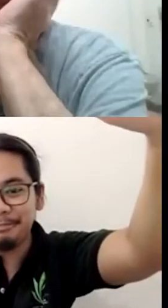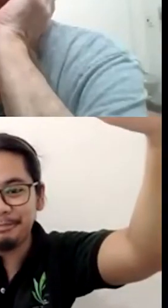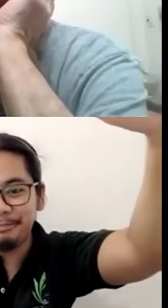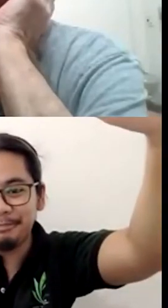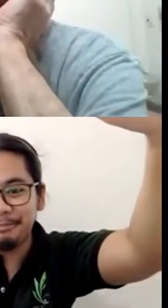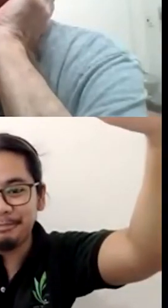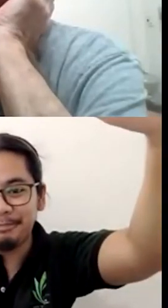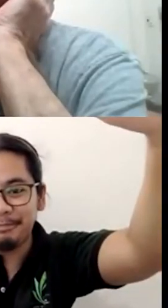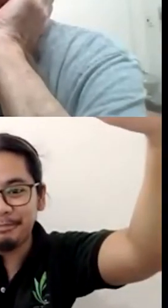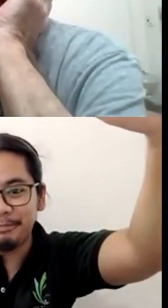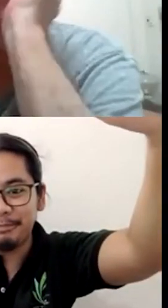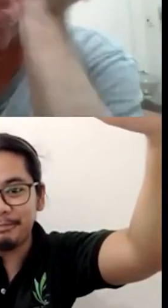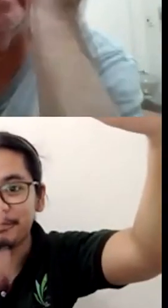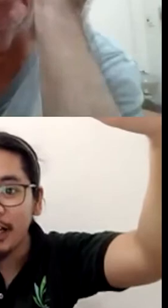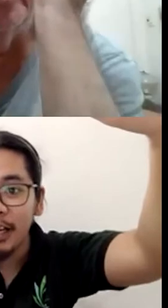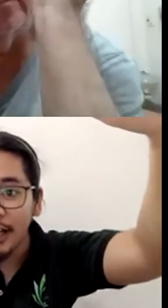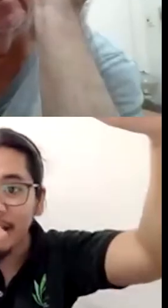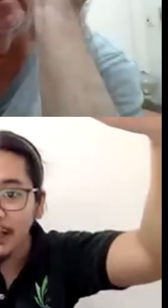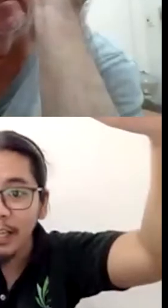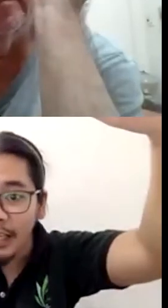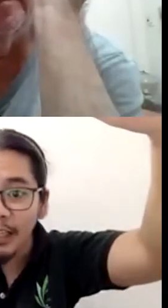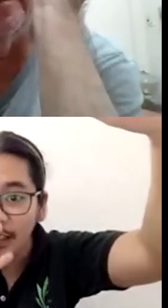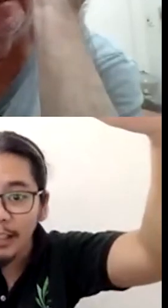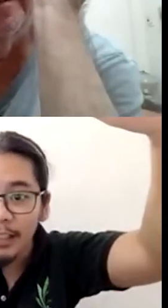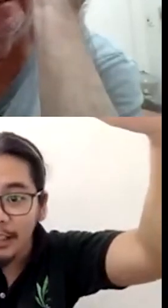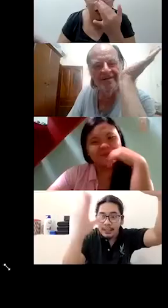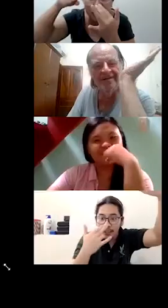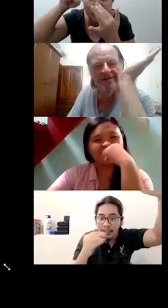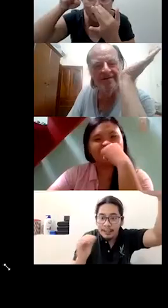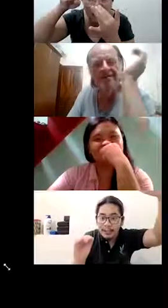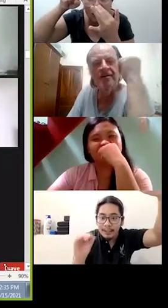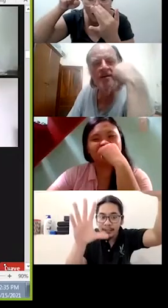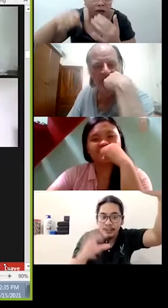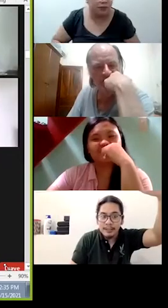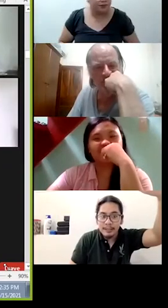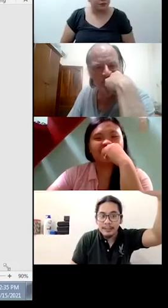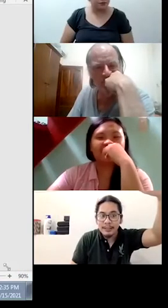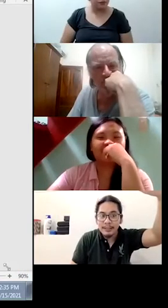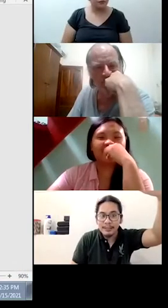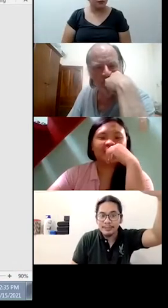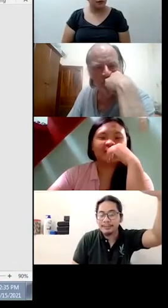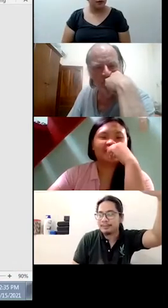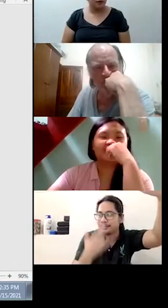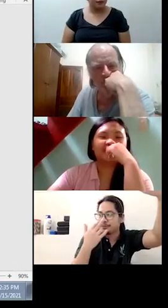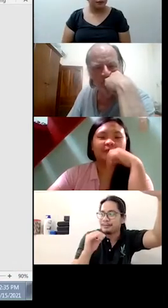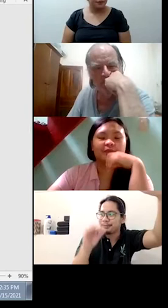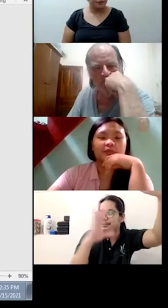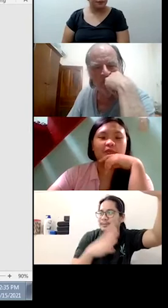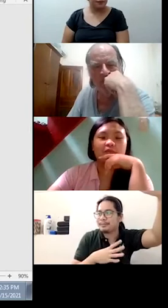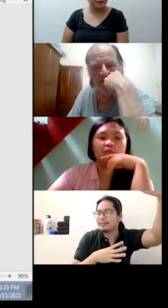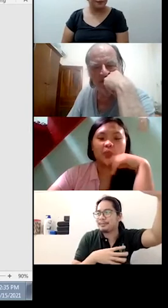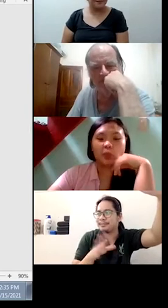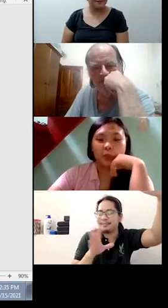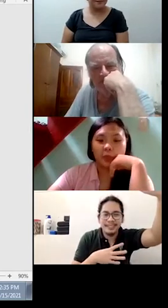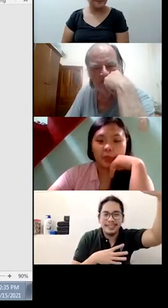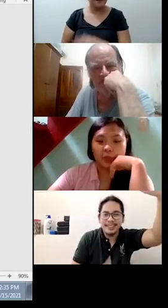okay. Let me put mine up. Or was it Nat or Shock that said that? It was Nat. It was Nat. Shock Okay. wanted to say something next, so